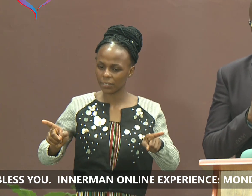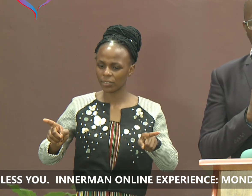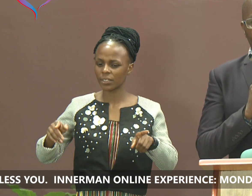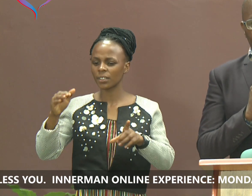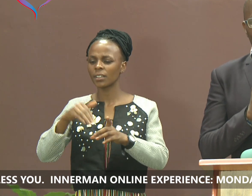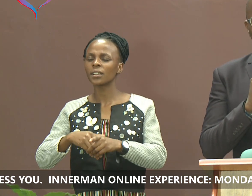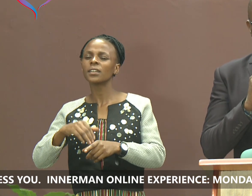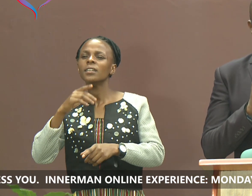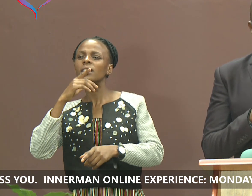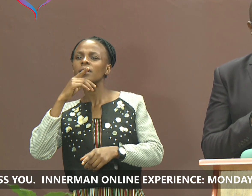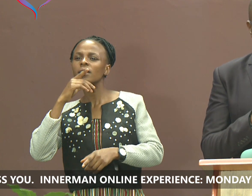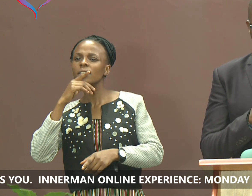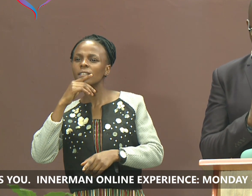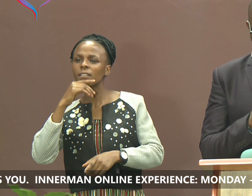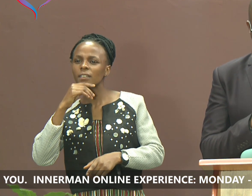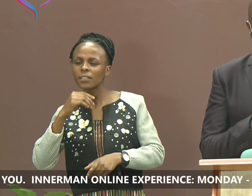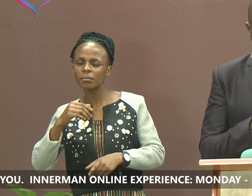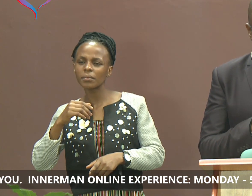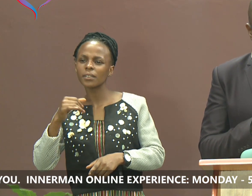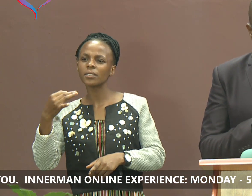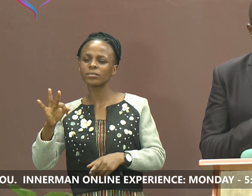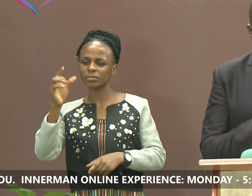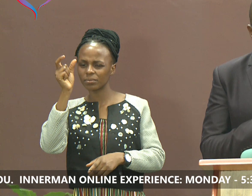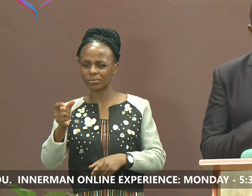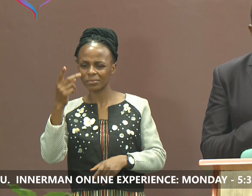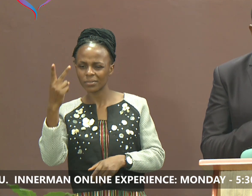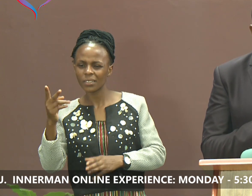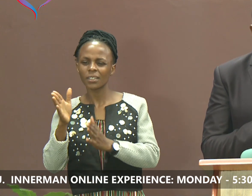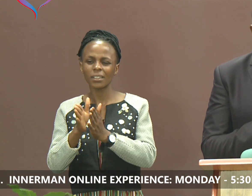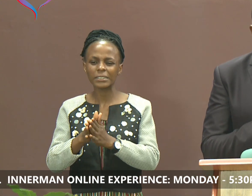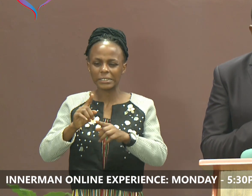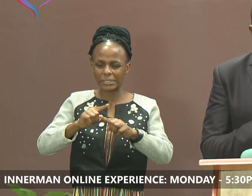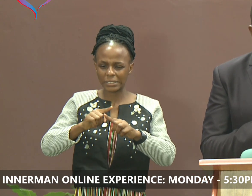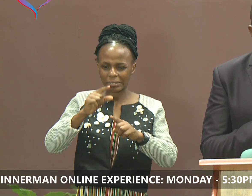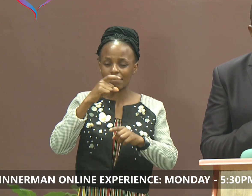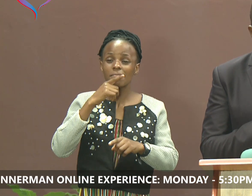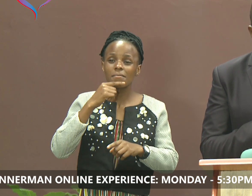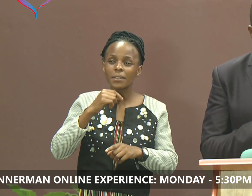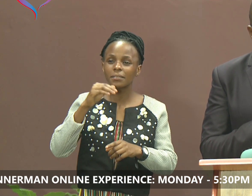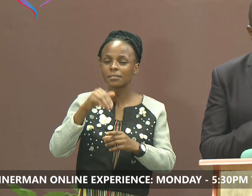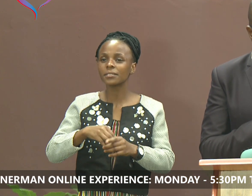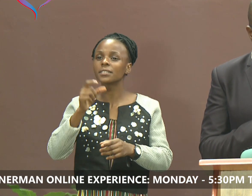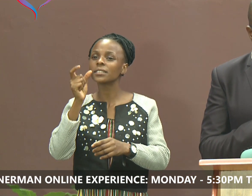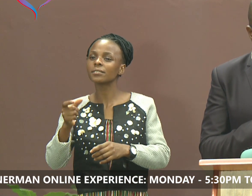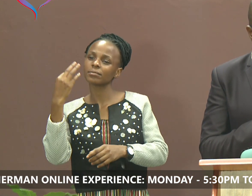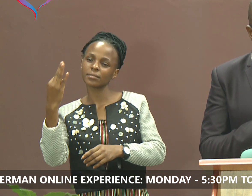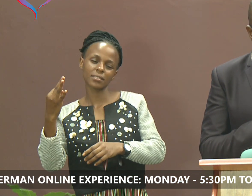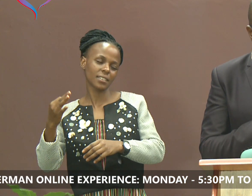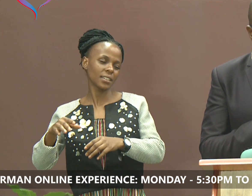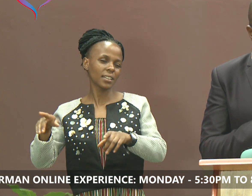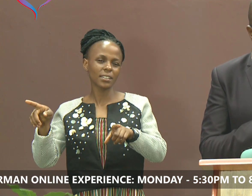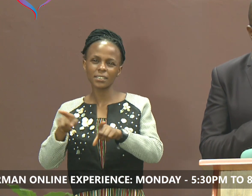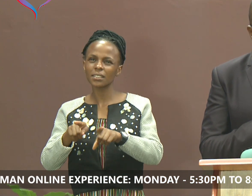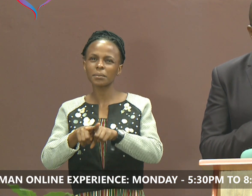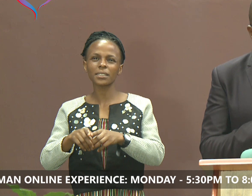chapter 3 is like death and life. Enjawulo eri wakati w'omuntu ali mu ssuula ey'okubiri ne mu ssuula ey'okusatu